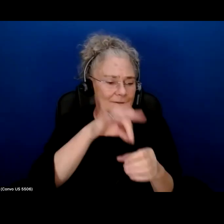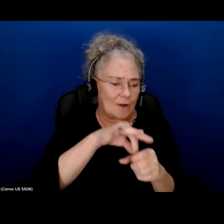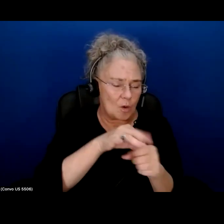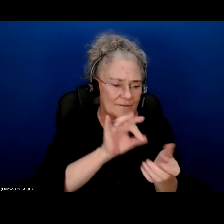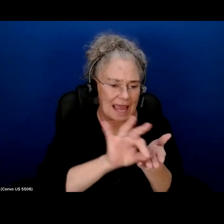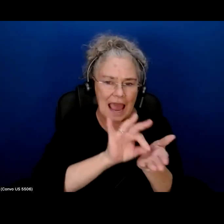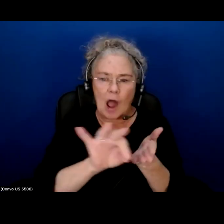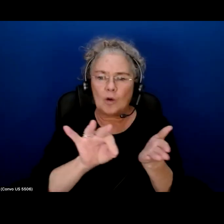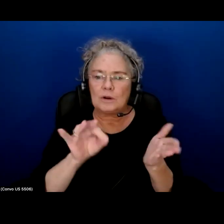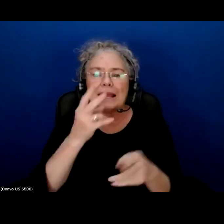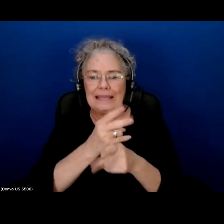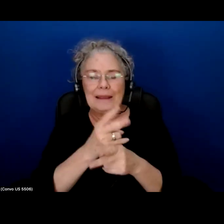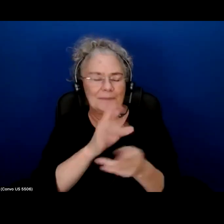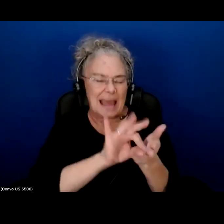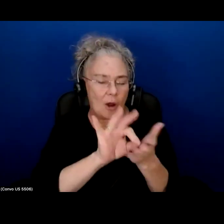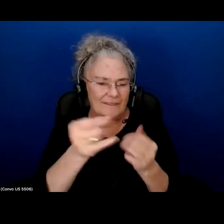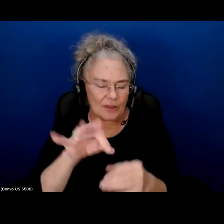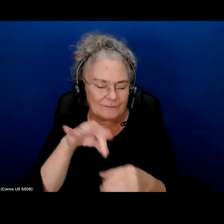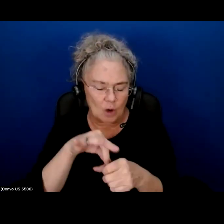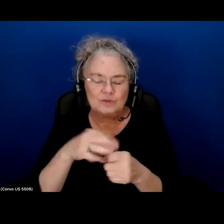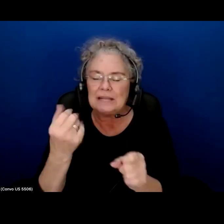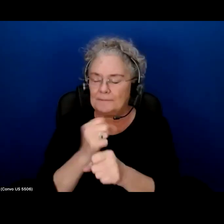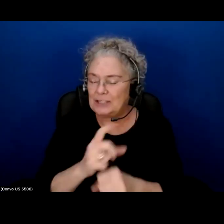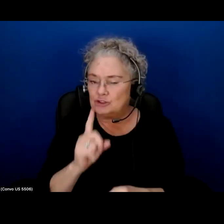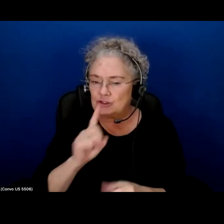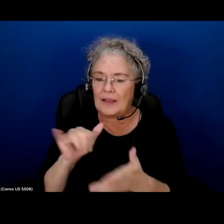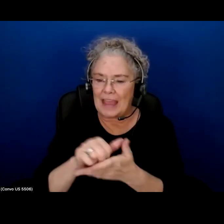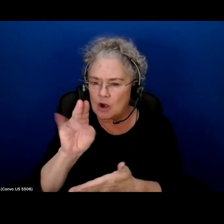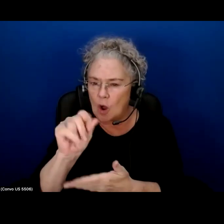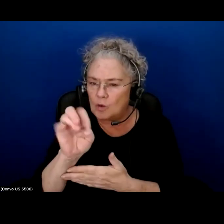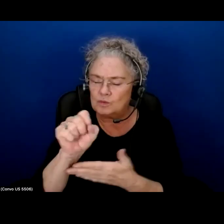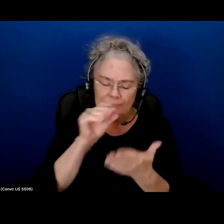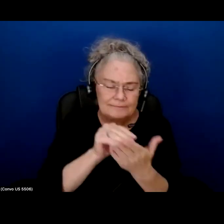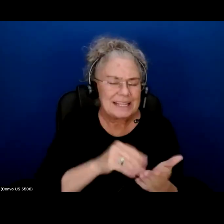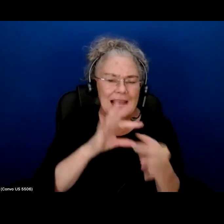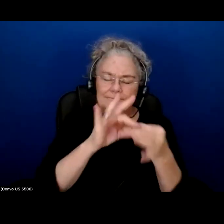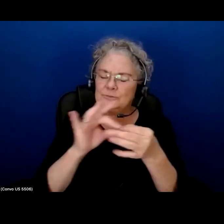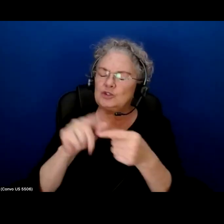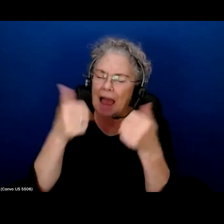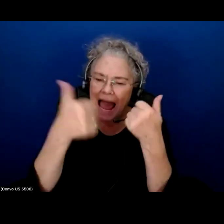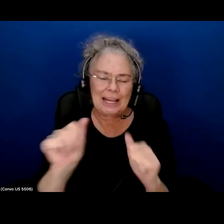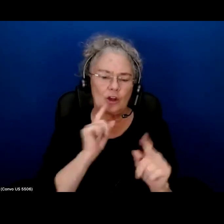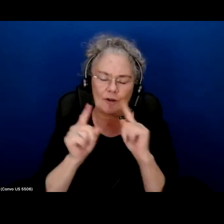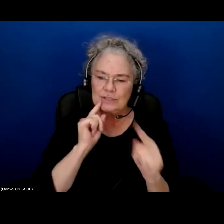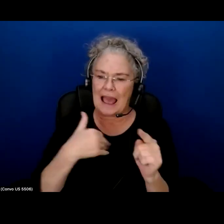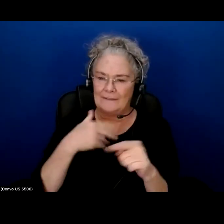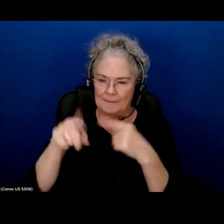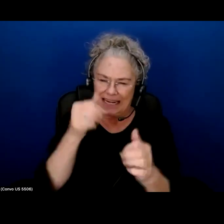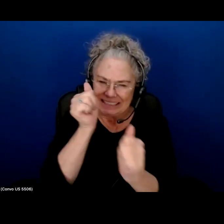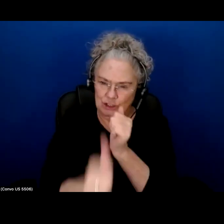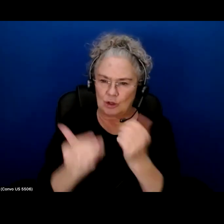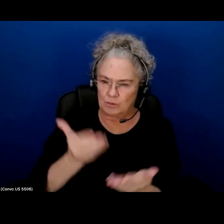keeping count of the votes and making sure that notes are kept in relation to any conversations that are had around each